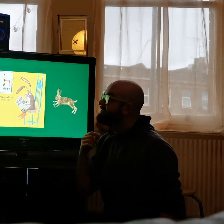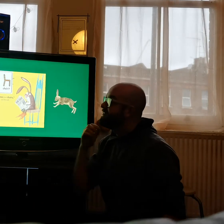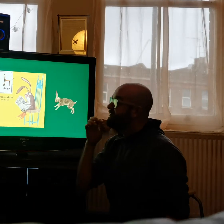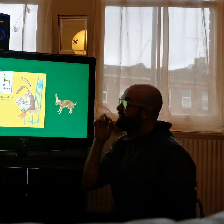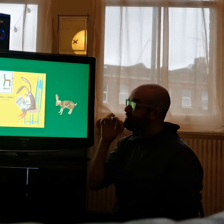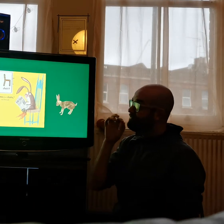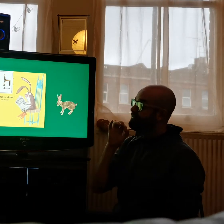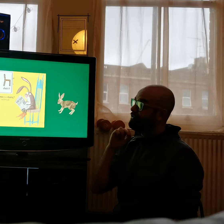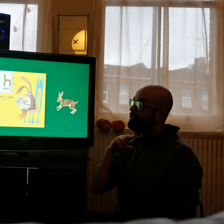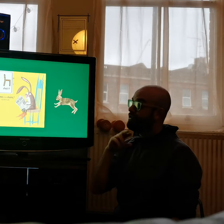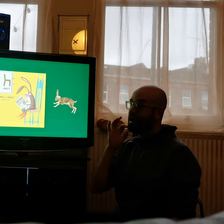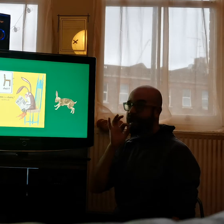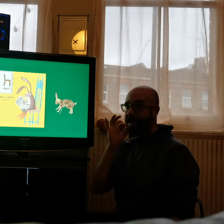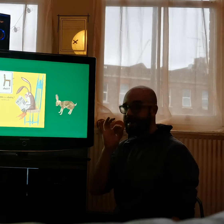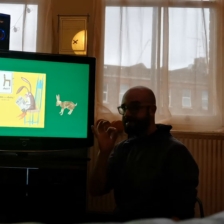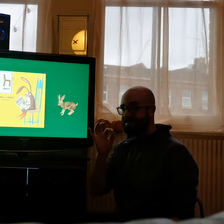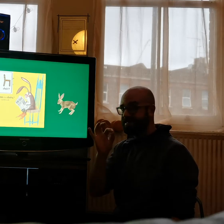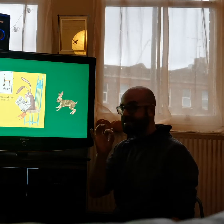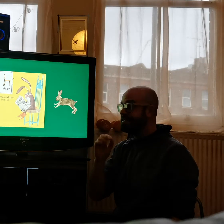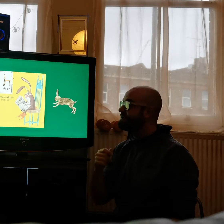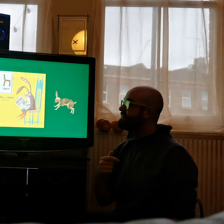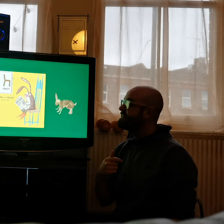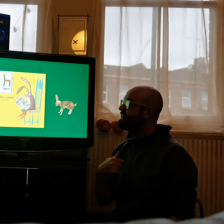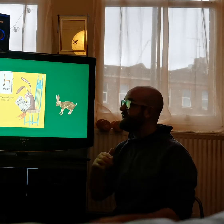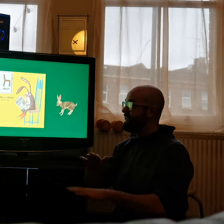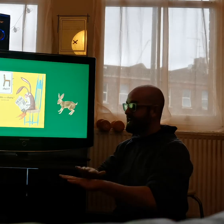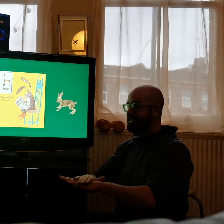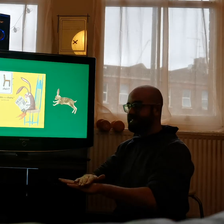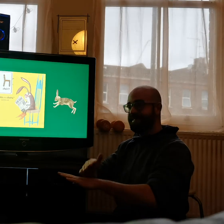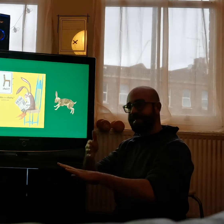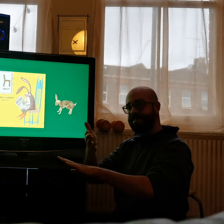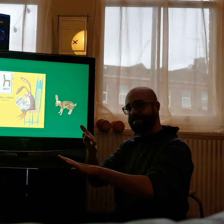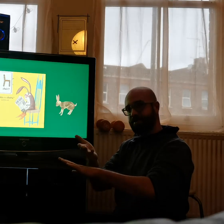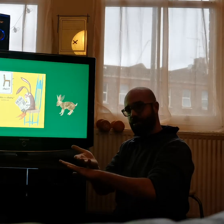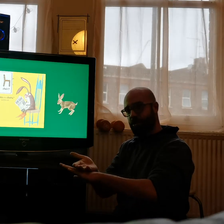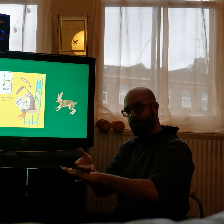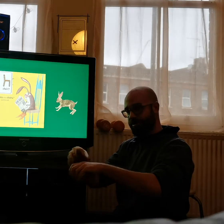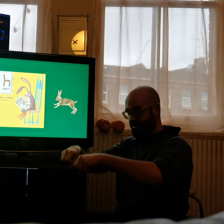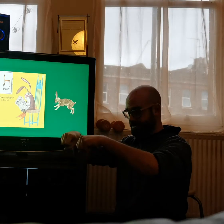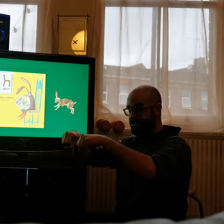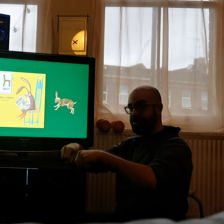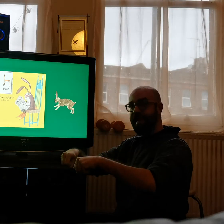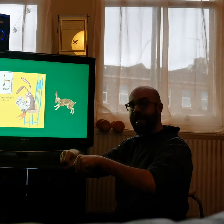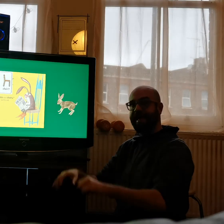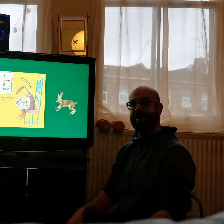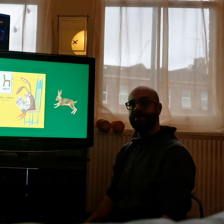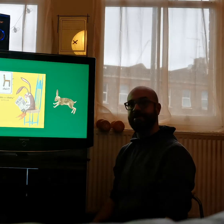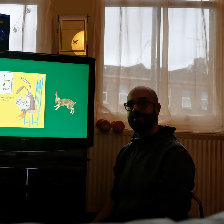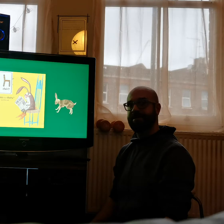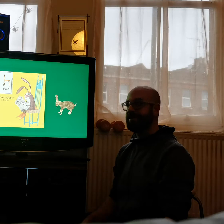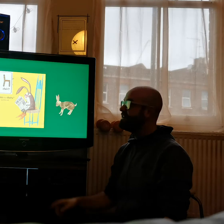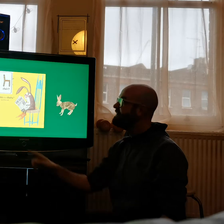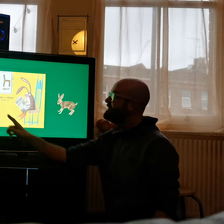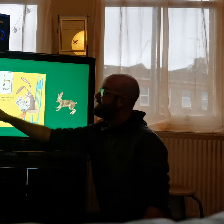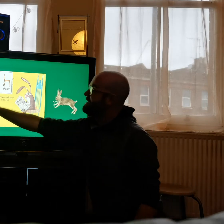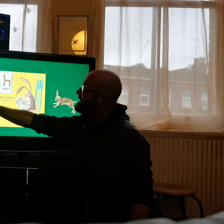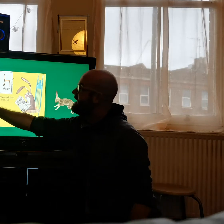The frog asked, Can I sit on chair? Can